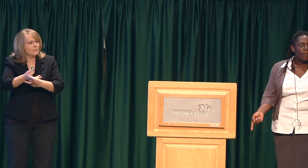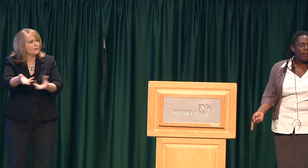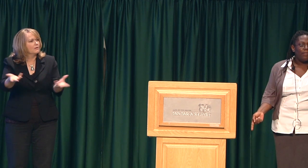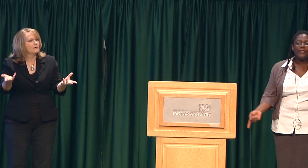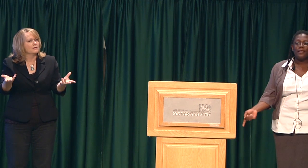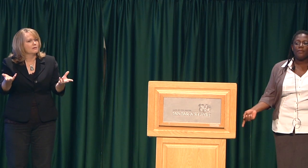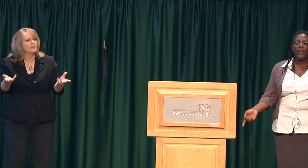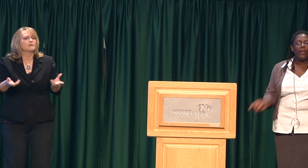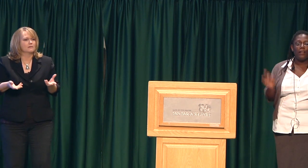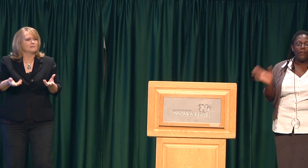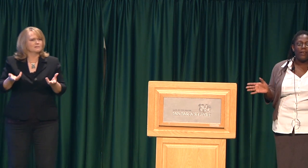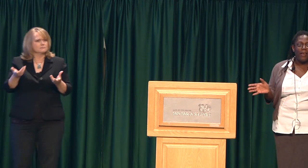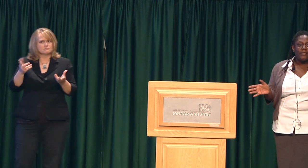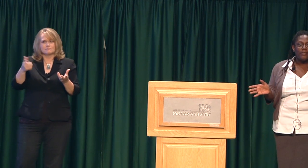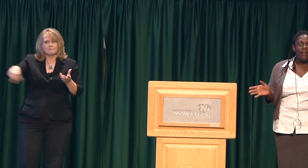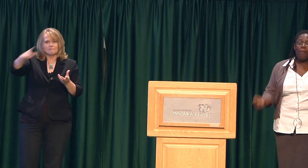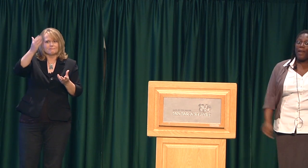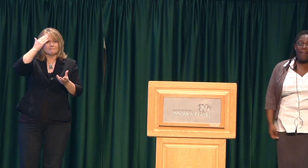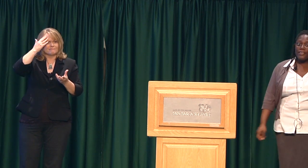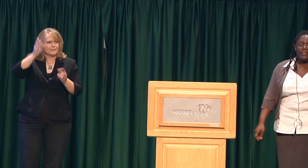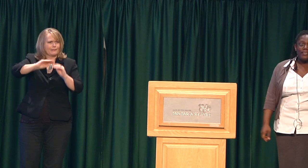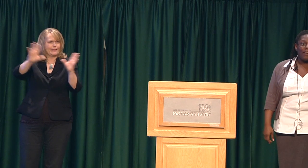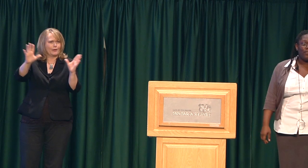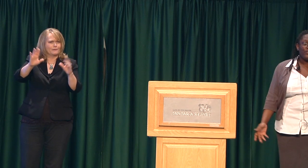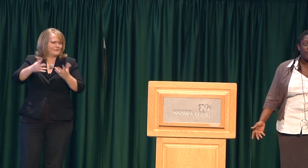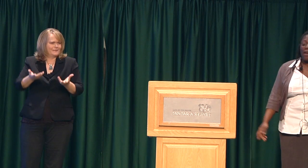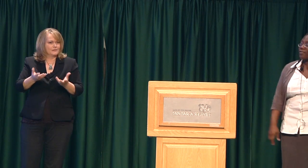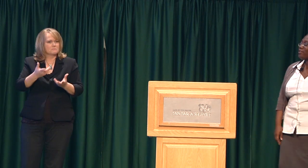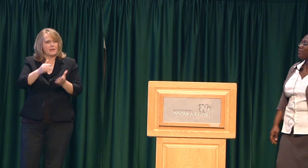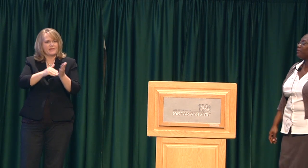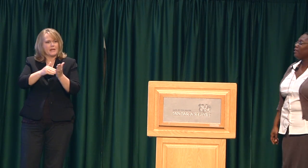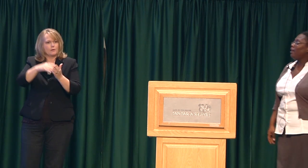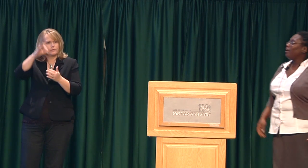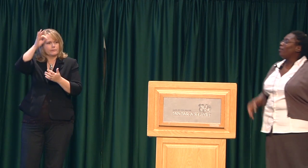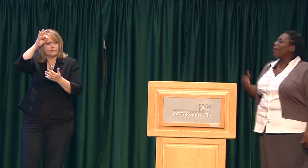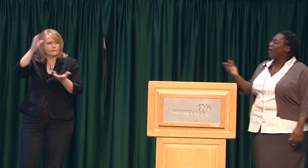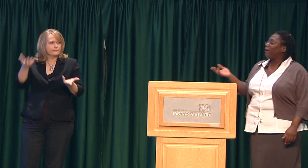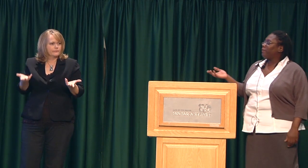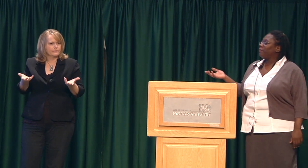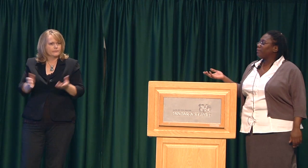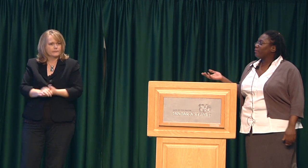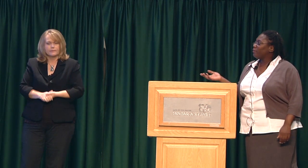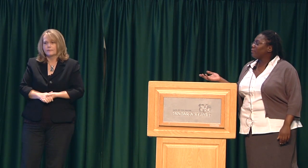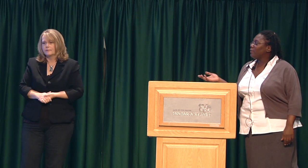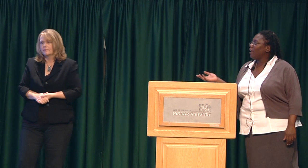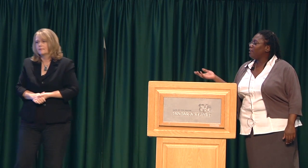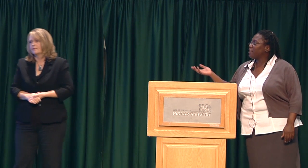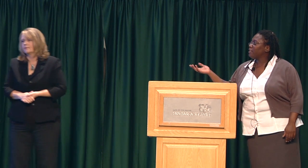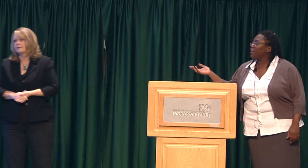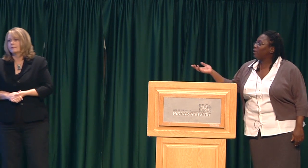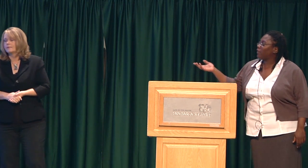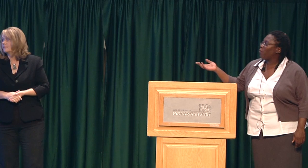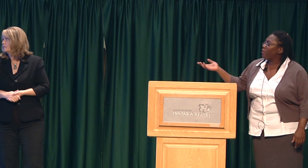him. That seems very clear to us, but obviously it's not clear to some doctors. You know, and